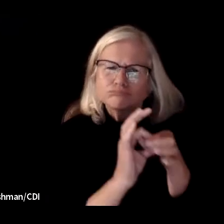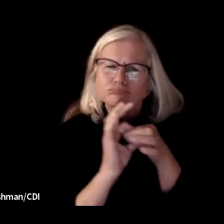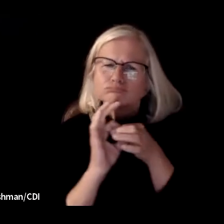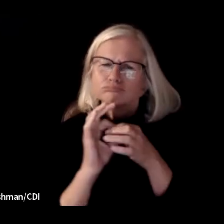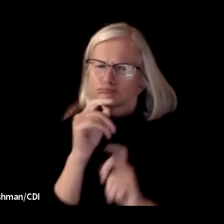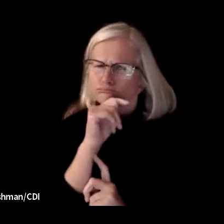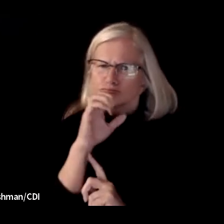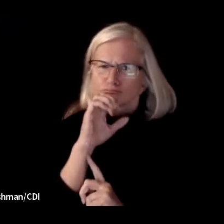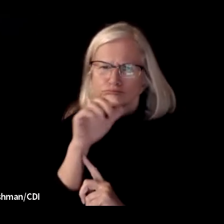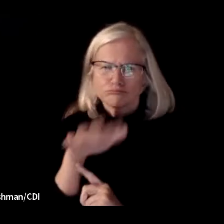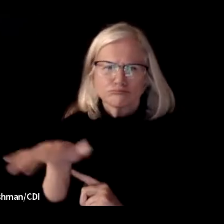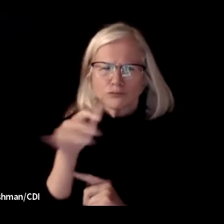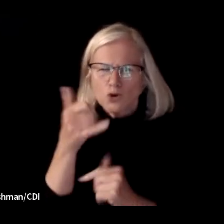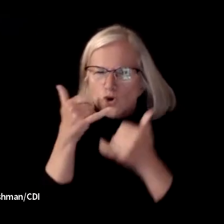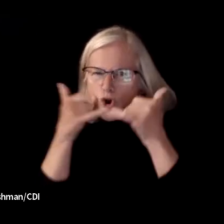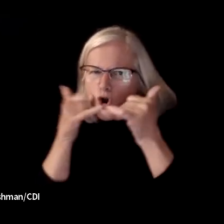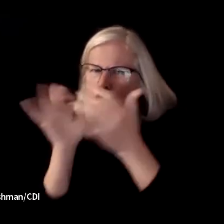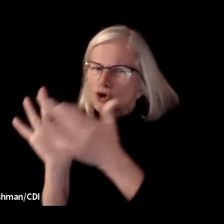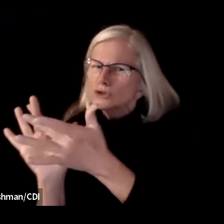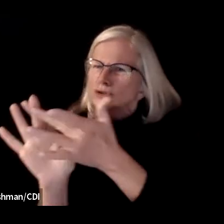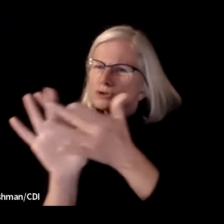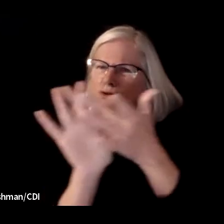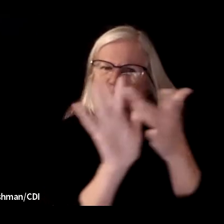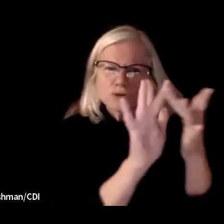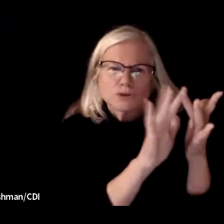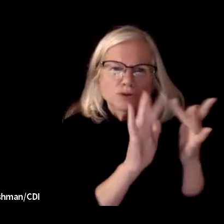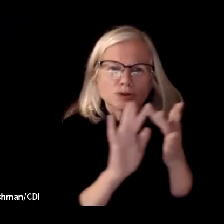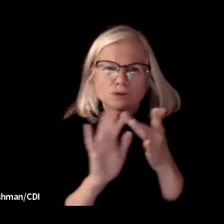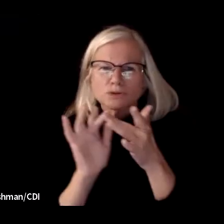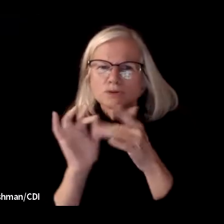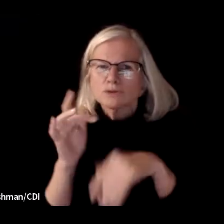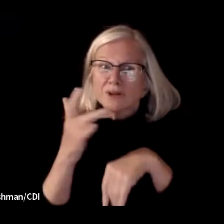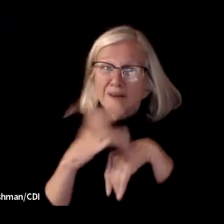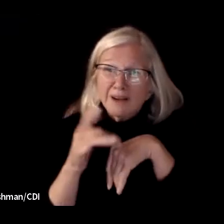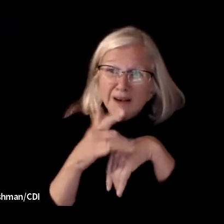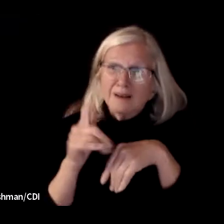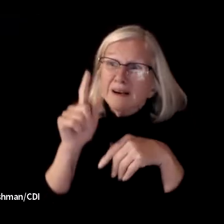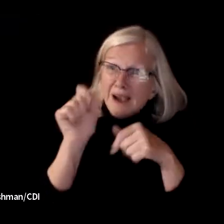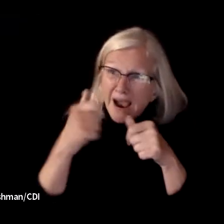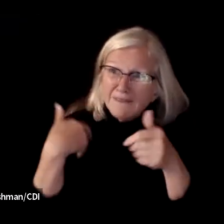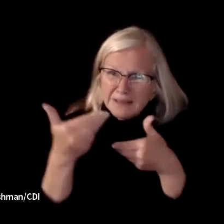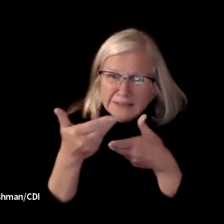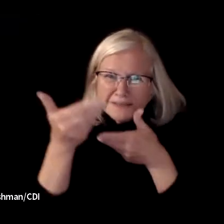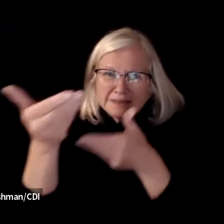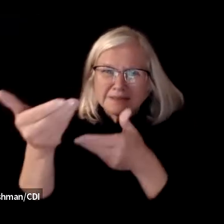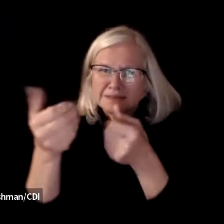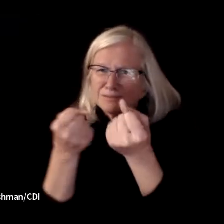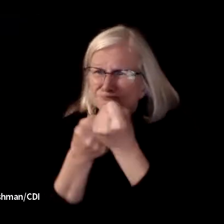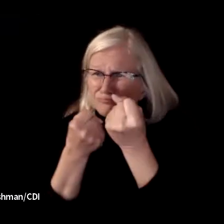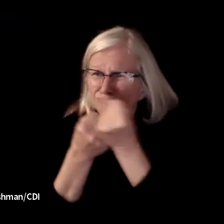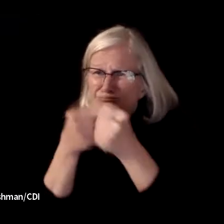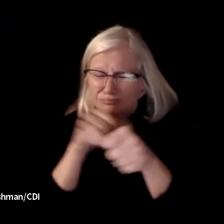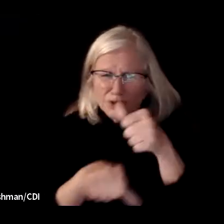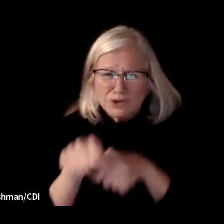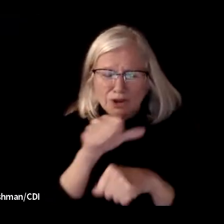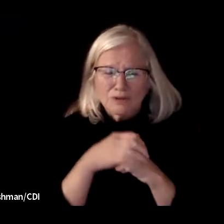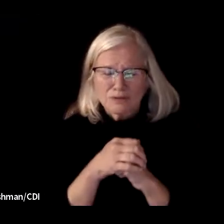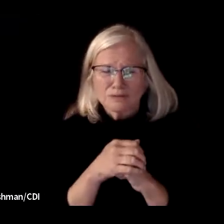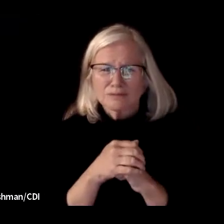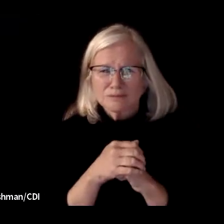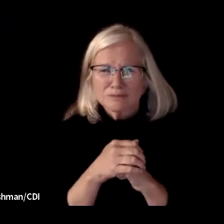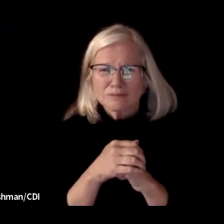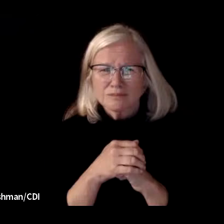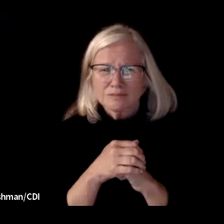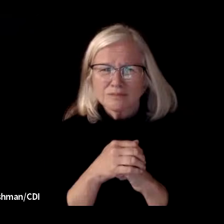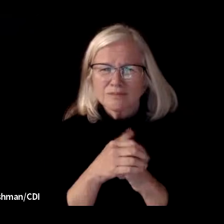greater Minnesota and vice versa. And our teams communicate daily to support each other and the joint mission of serving all Minnesotans.